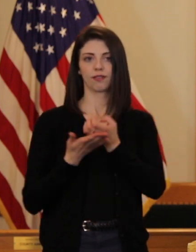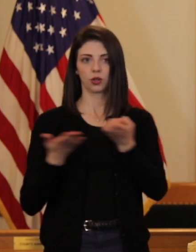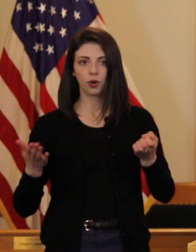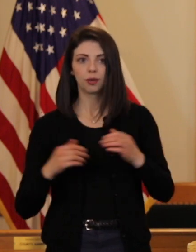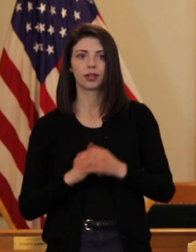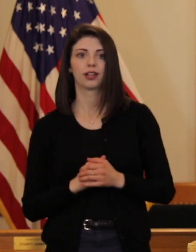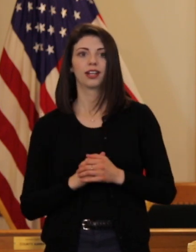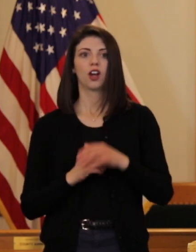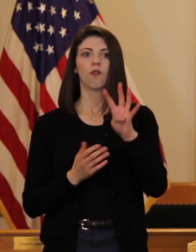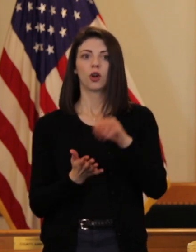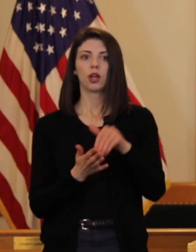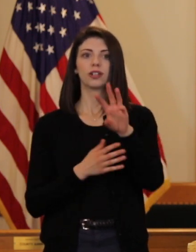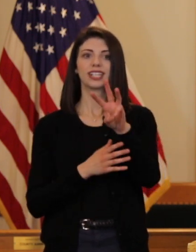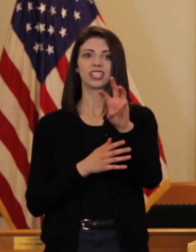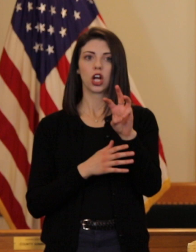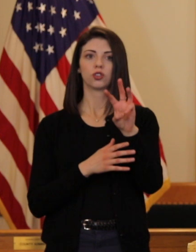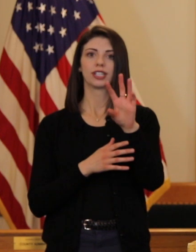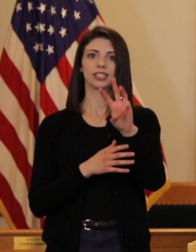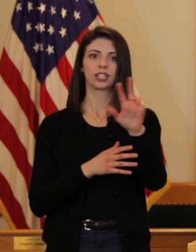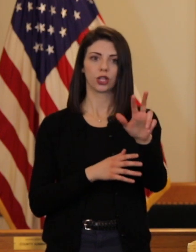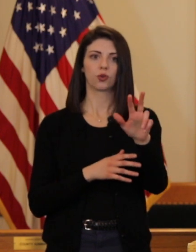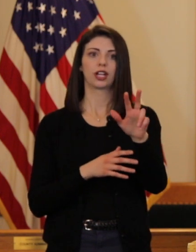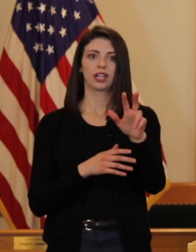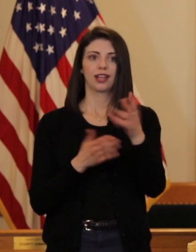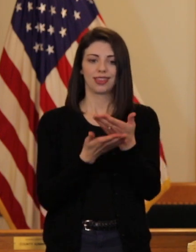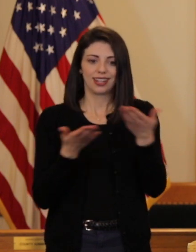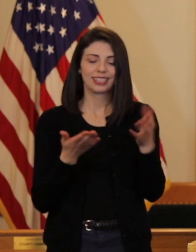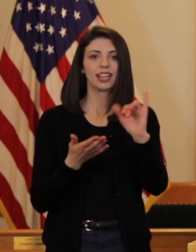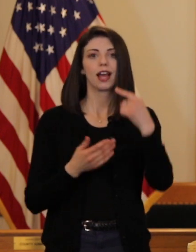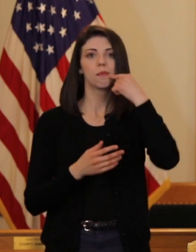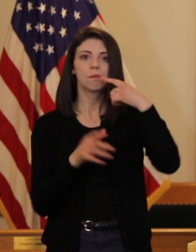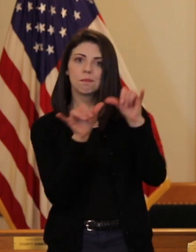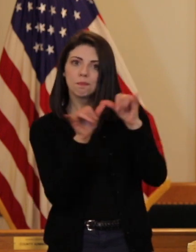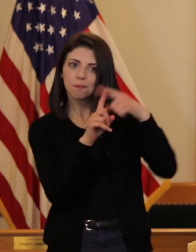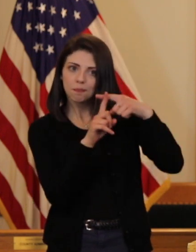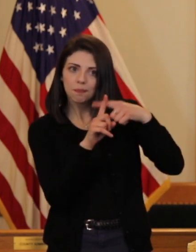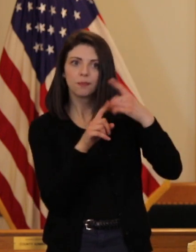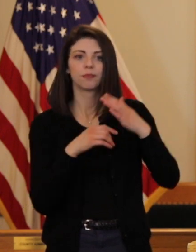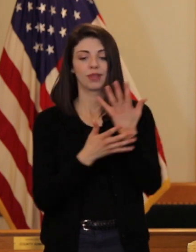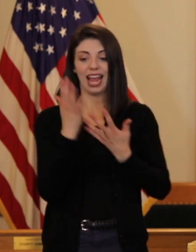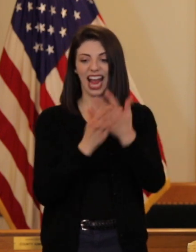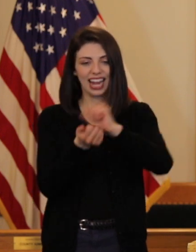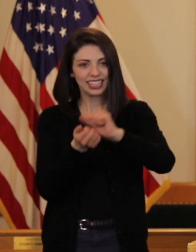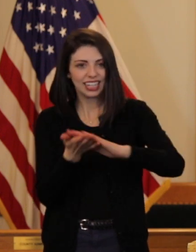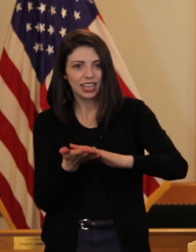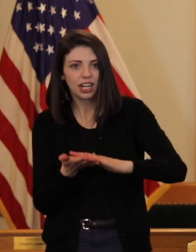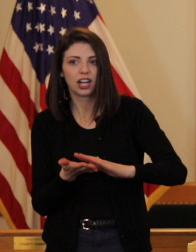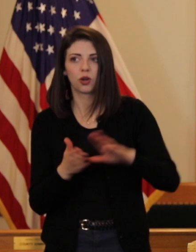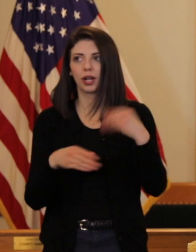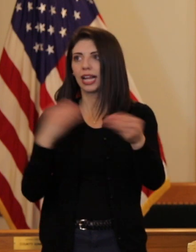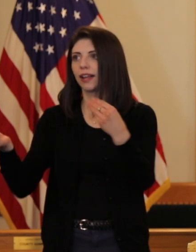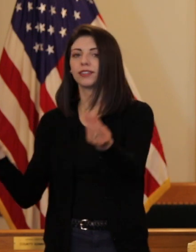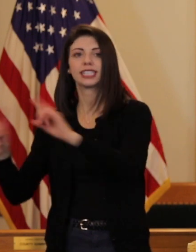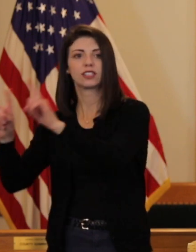4,663 supplies such as thermometers, and provided 528 gallons of hand sanitizer to Oswego County agencies.